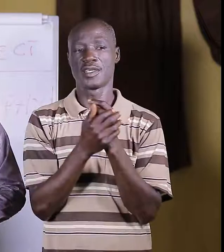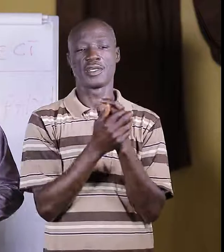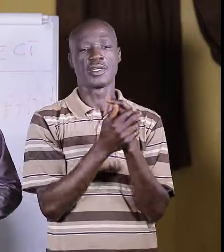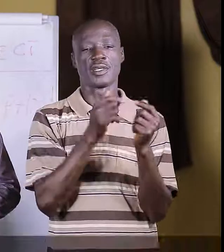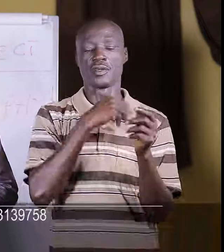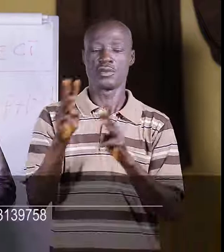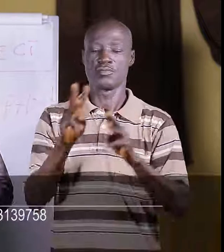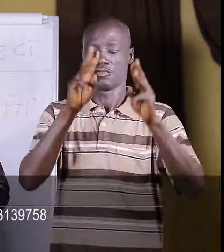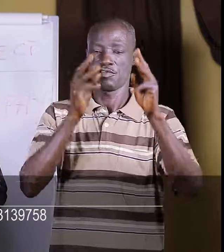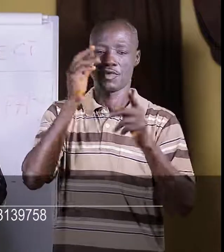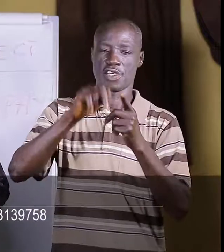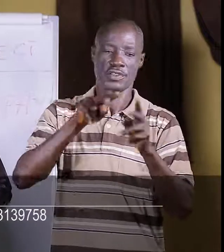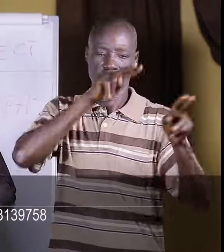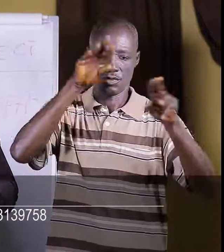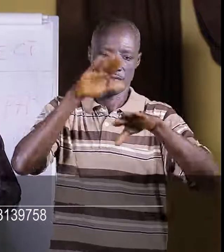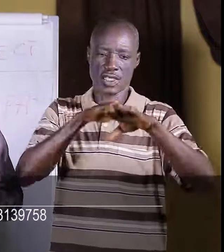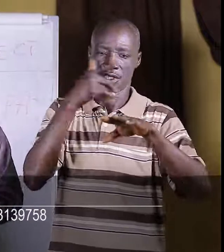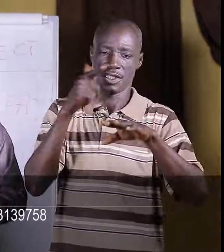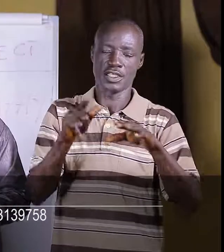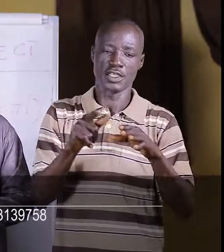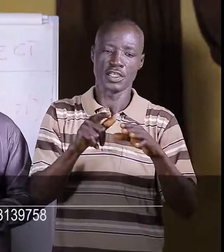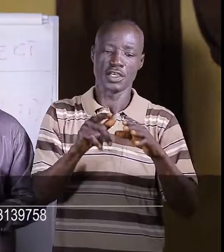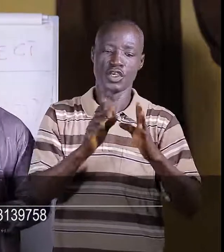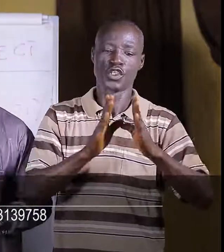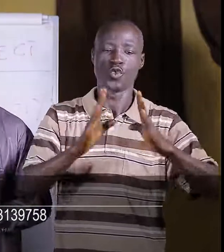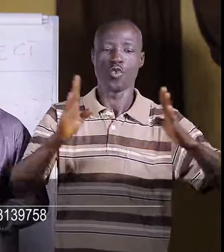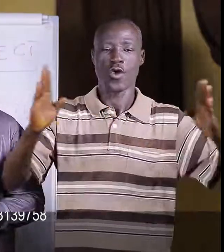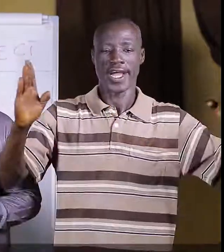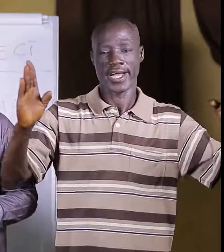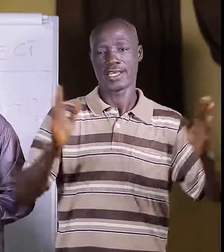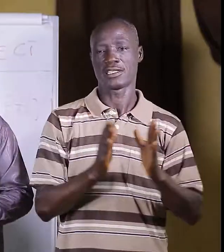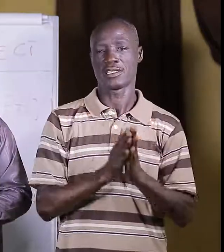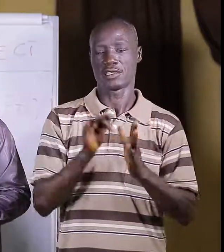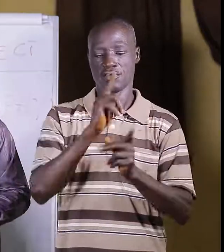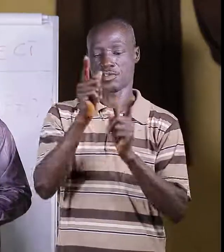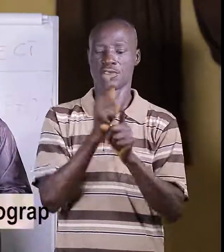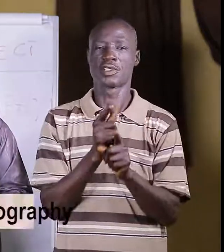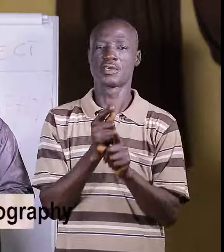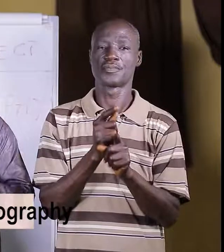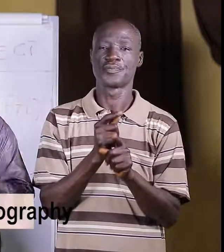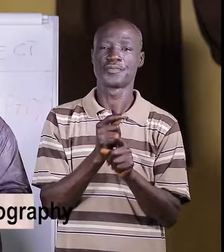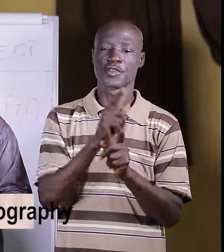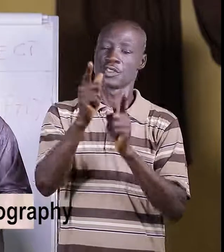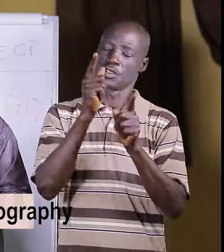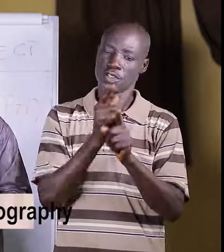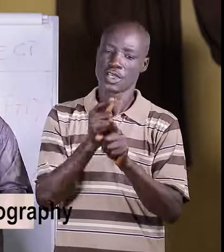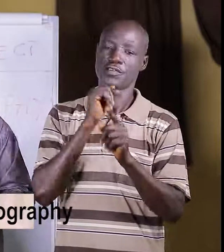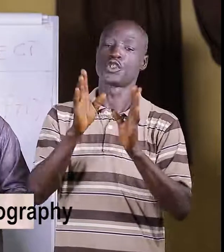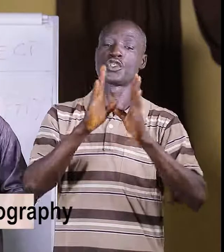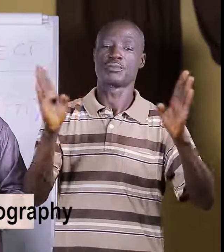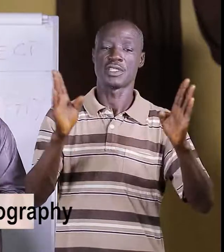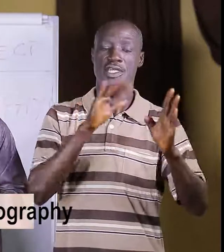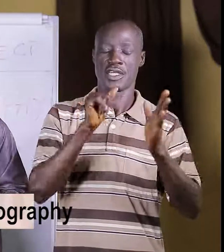We move further to look at the scope of geography, where we said that geography is